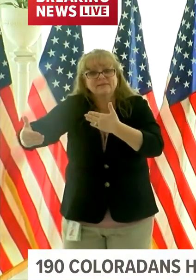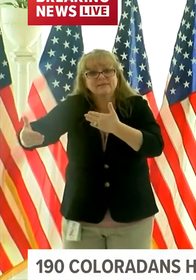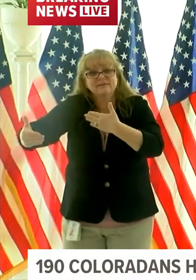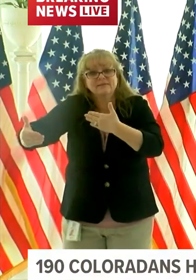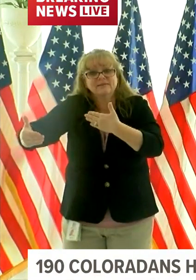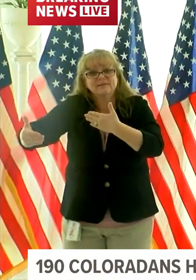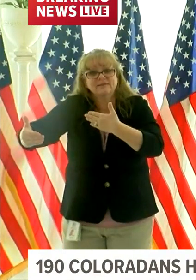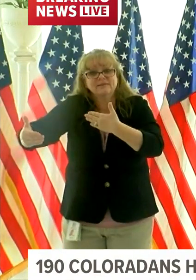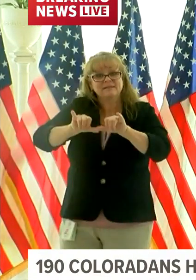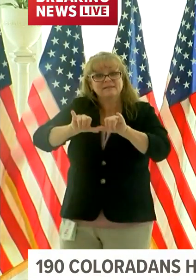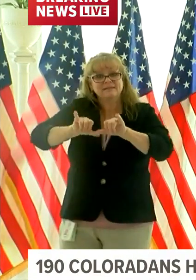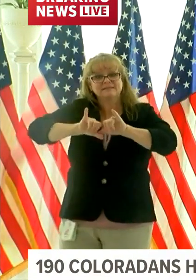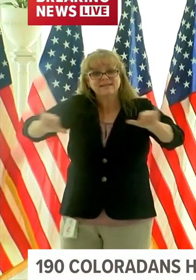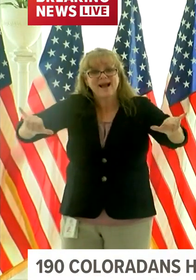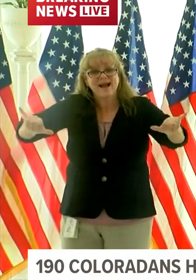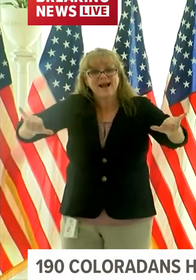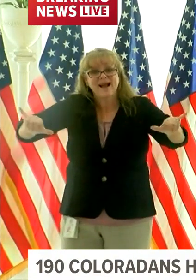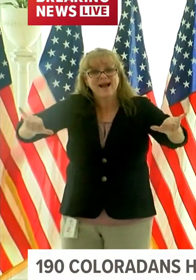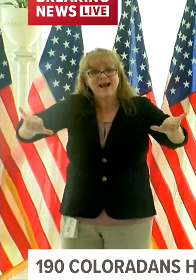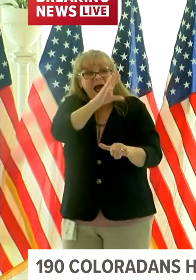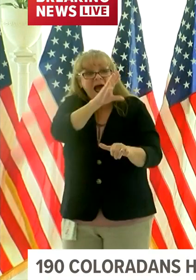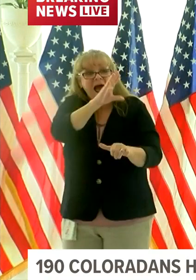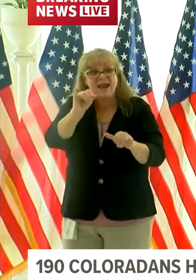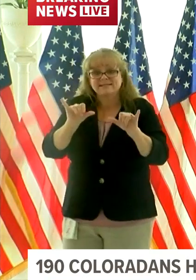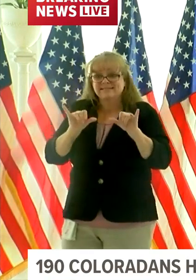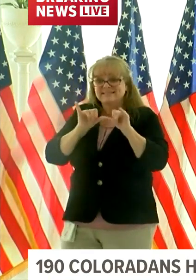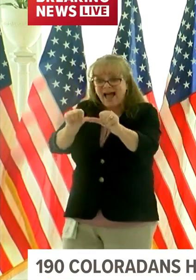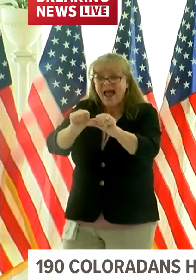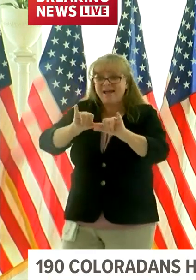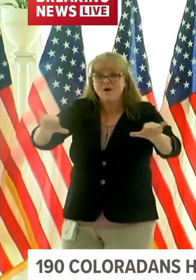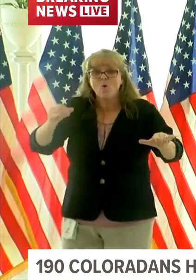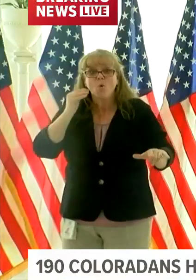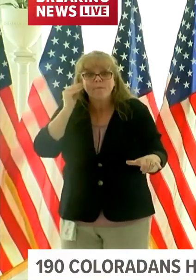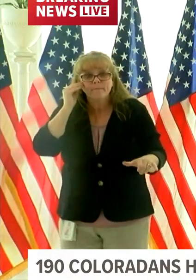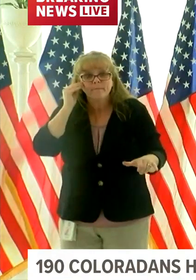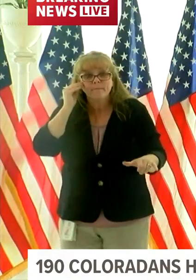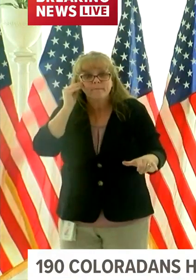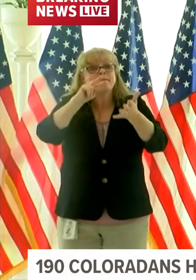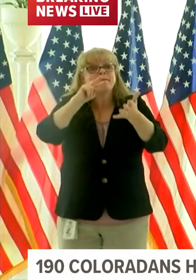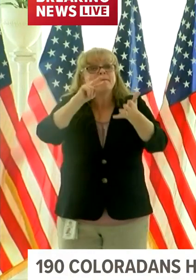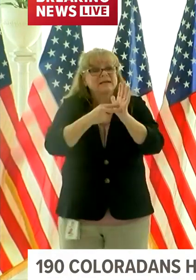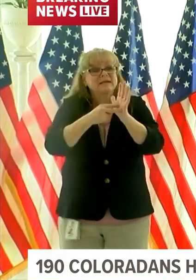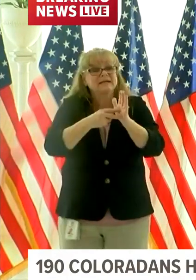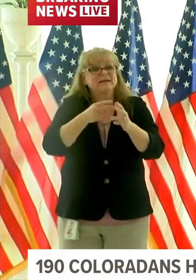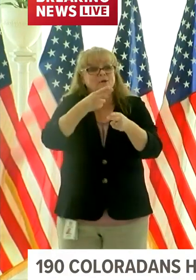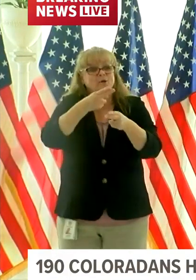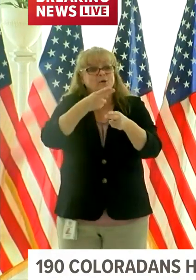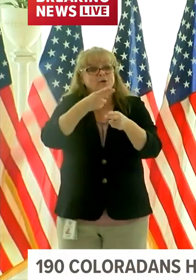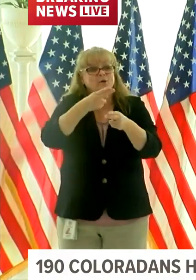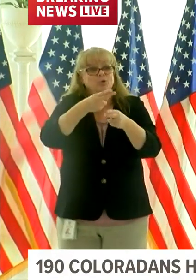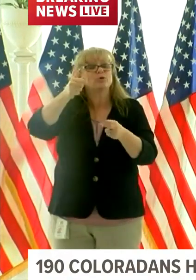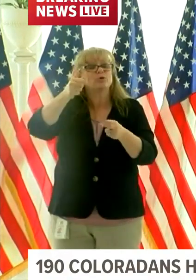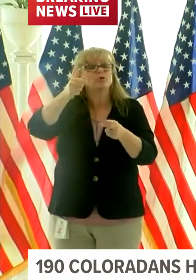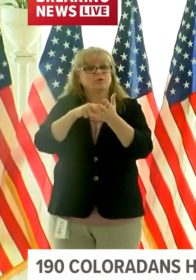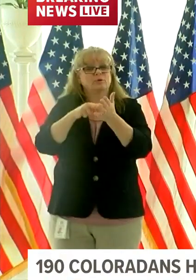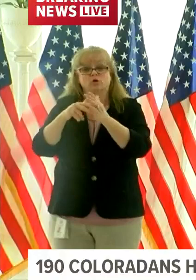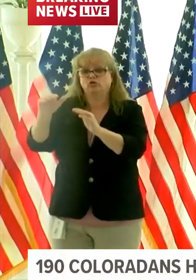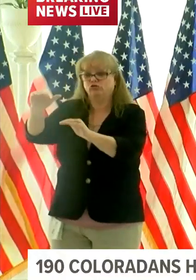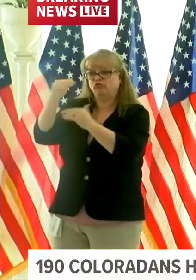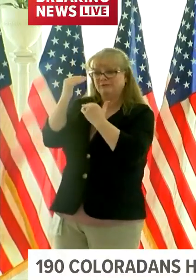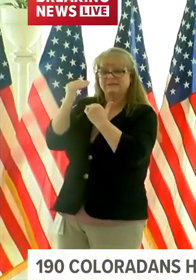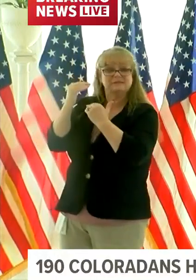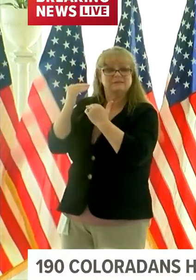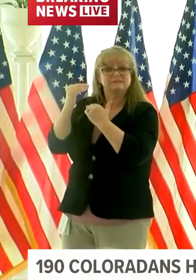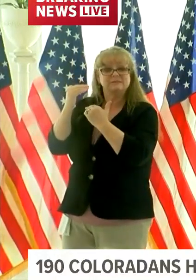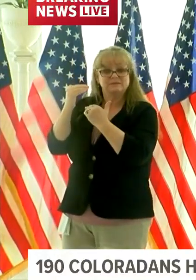home, the sooner we can end these horrible restrictions that interfere with our quality of life, our